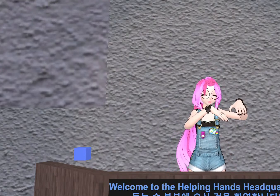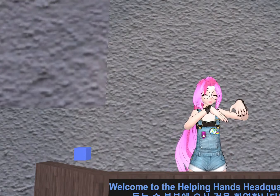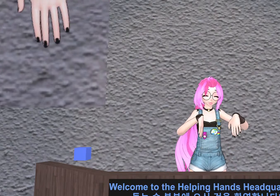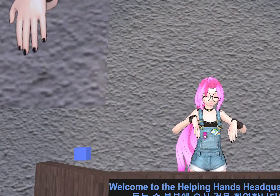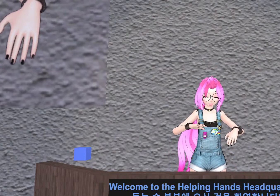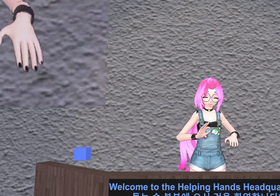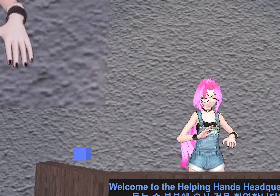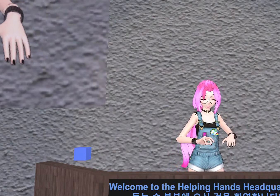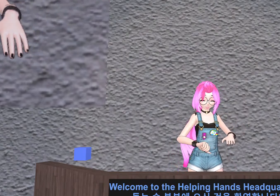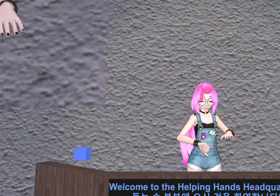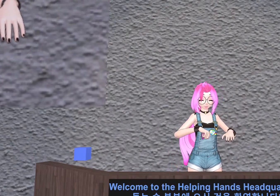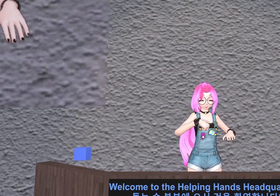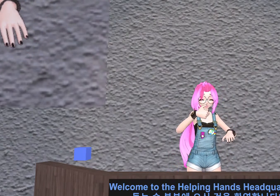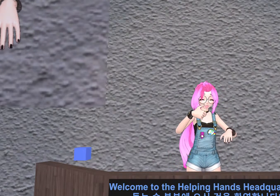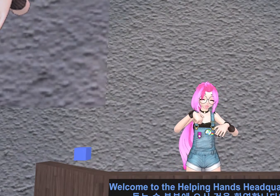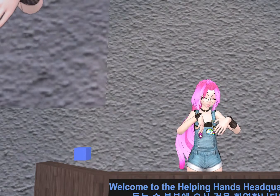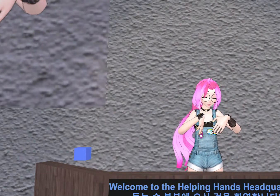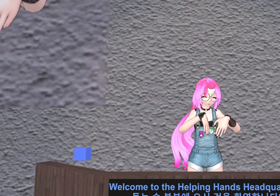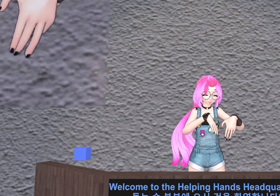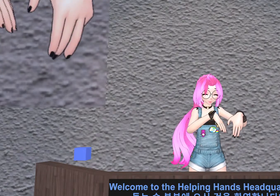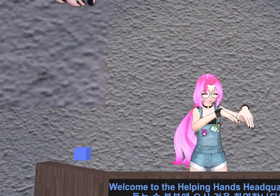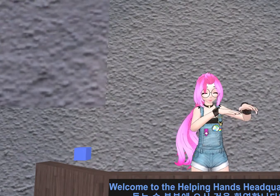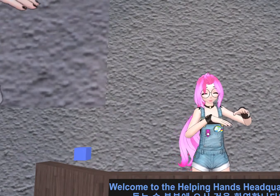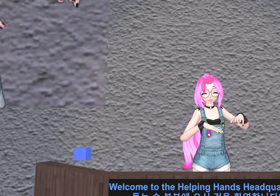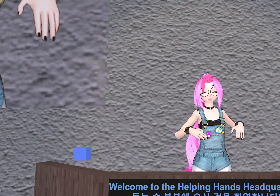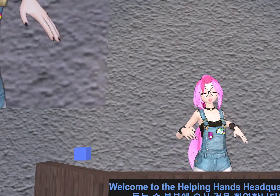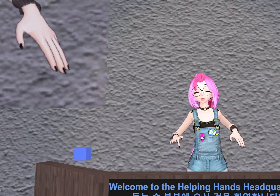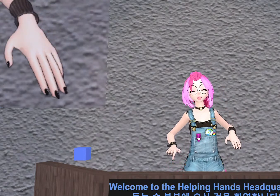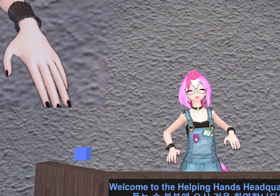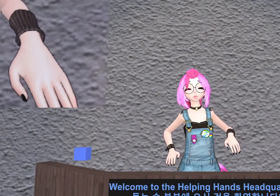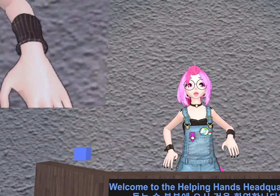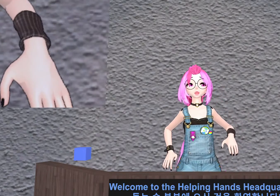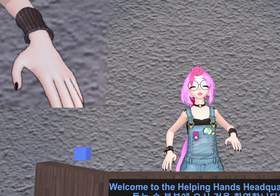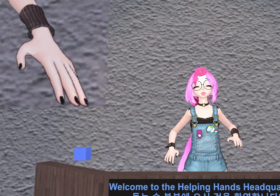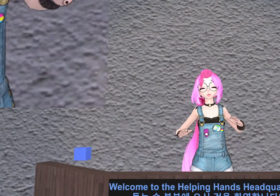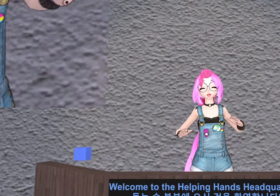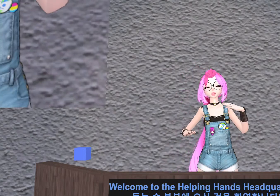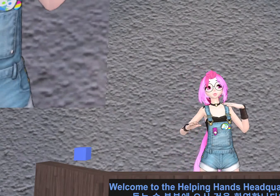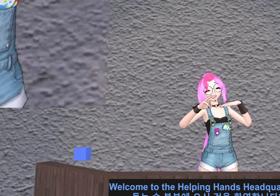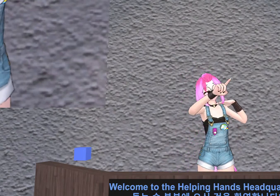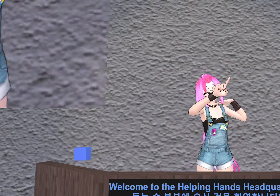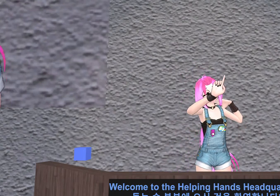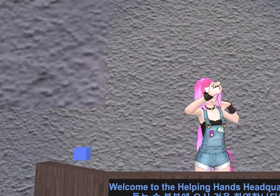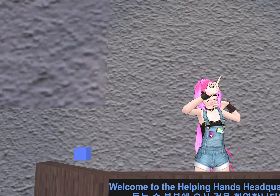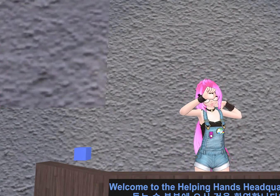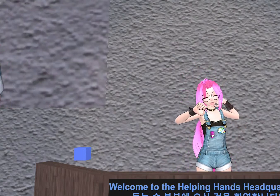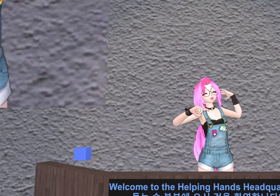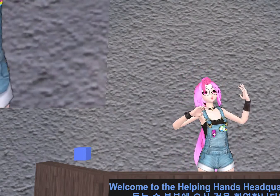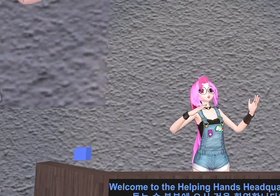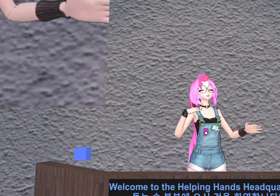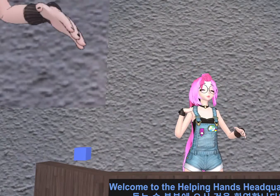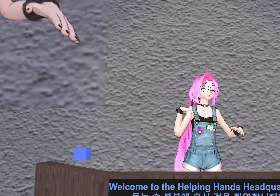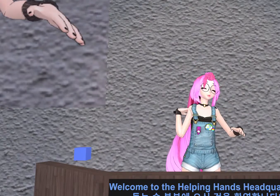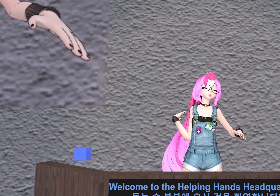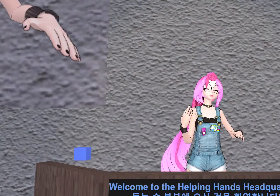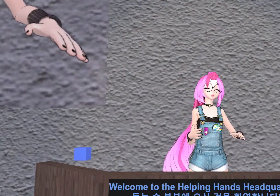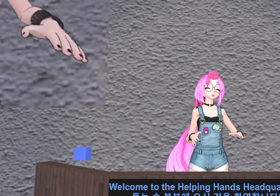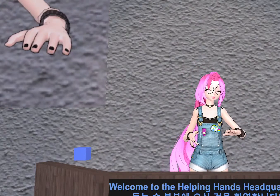down this parade. So pride parade. Just like that. Awesome. Yeah, you have a